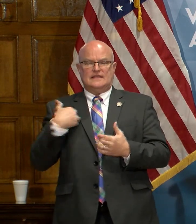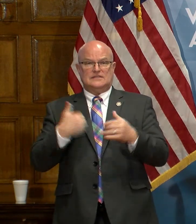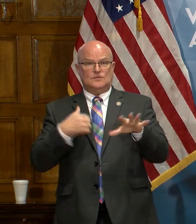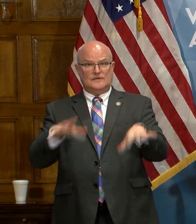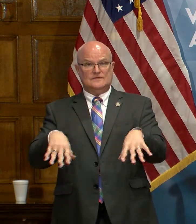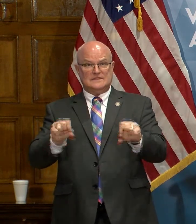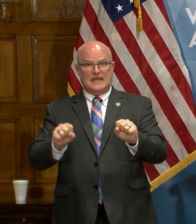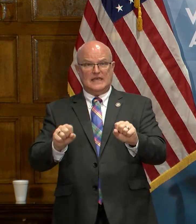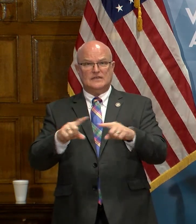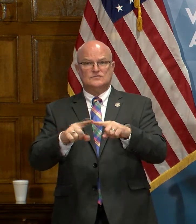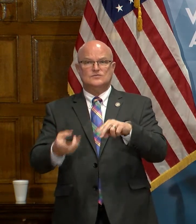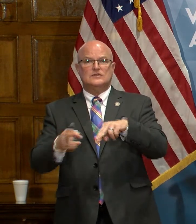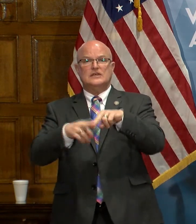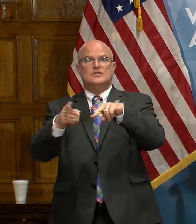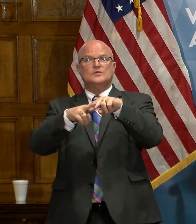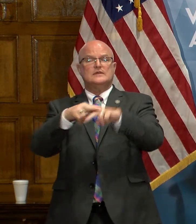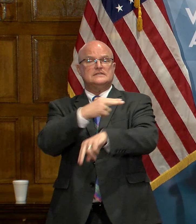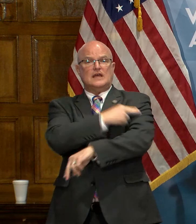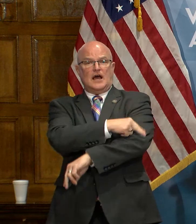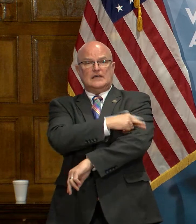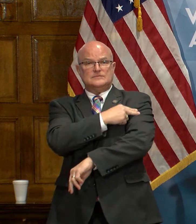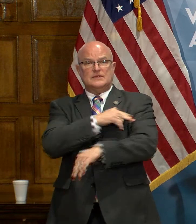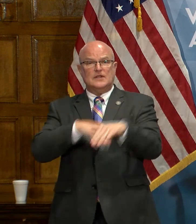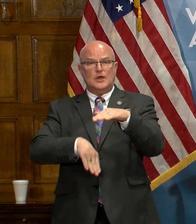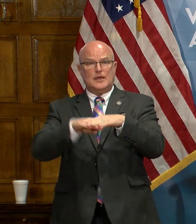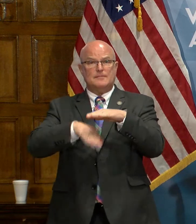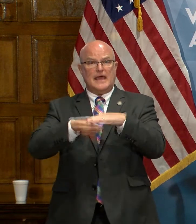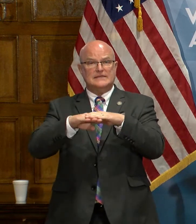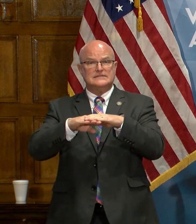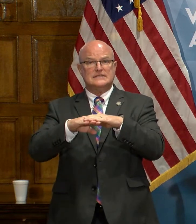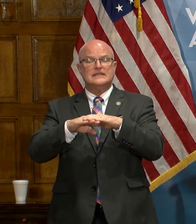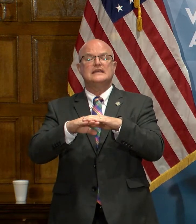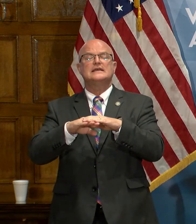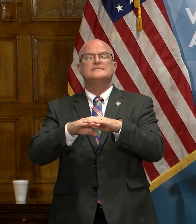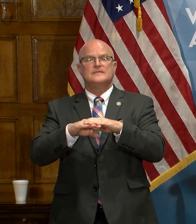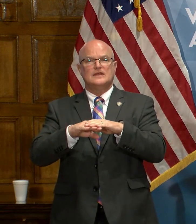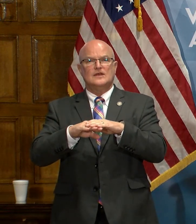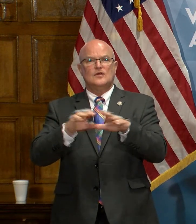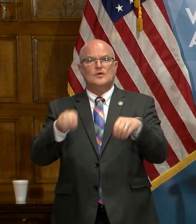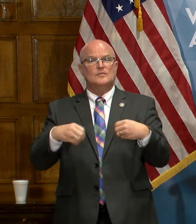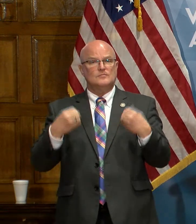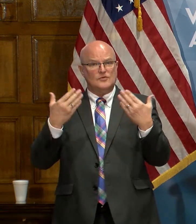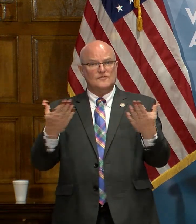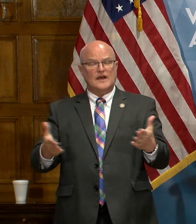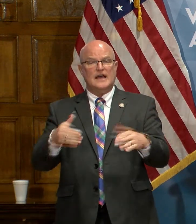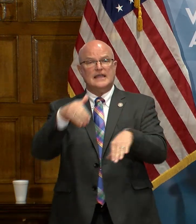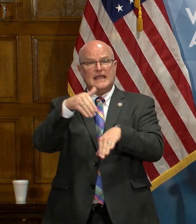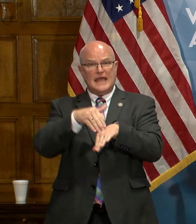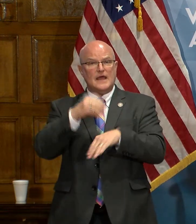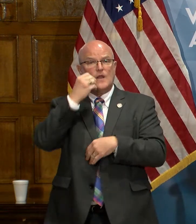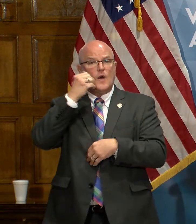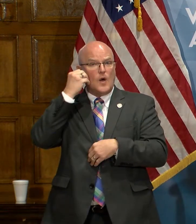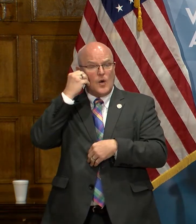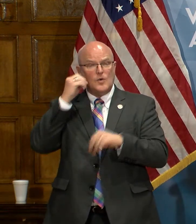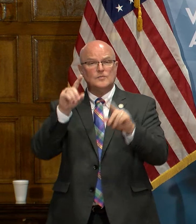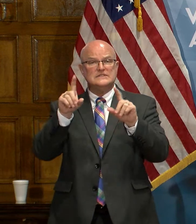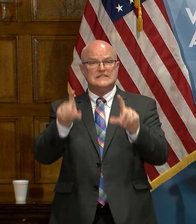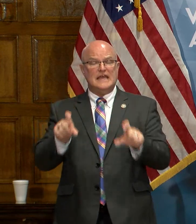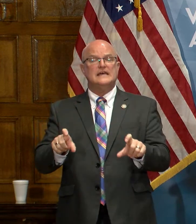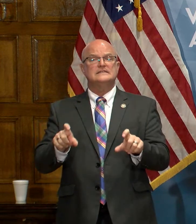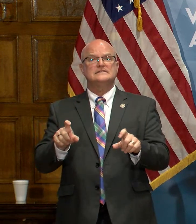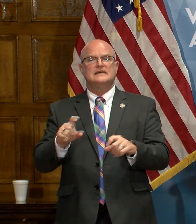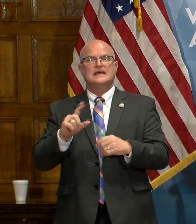taken to increase hospital capacity, the steps that have been taken to provide at-home tests,